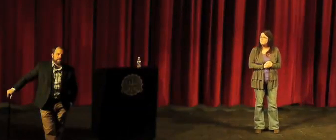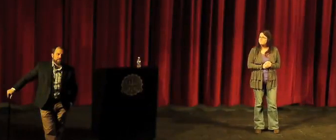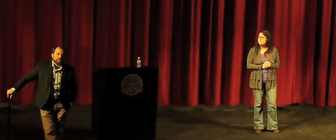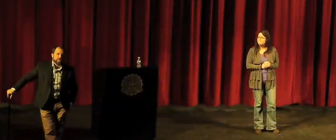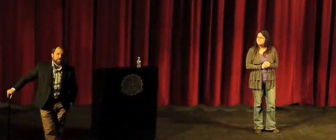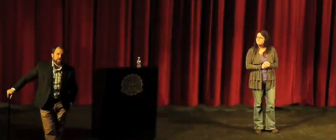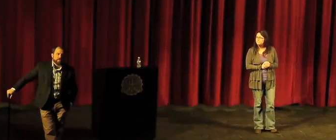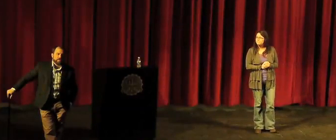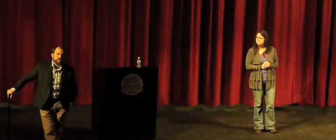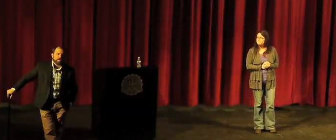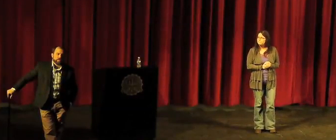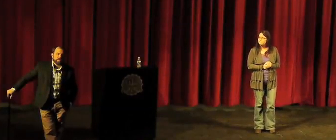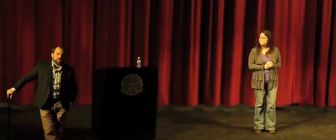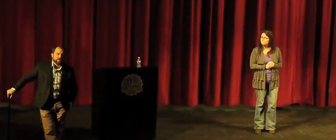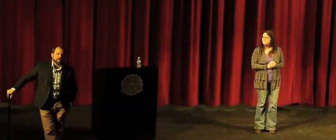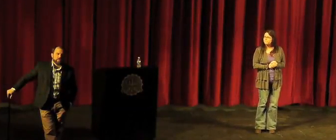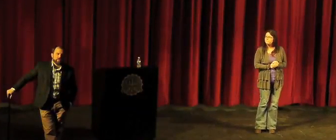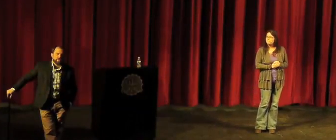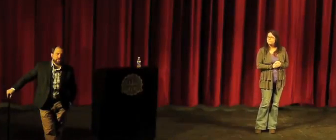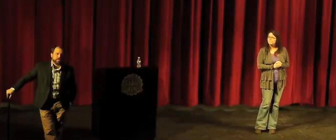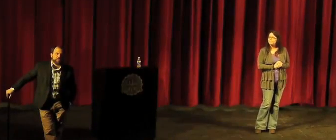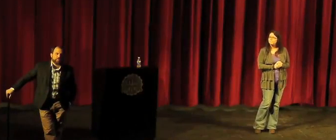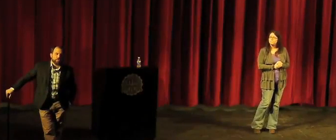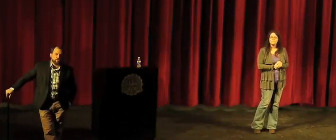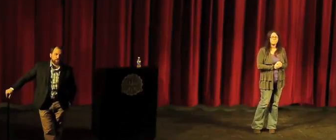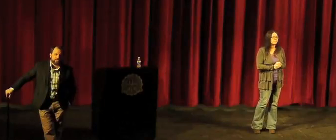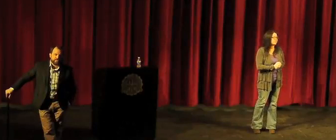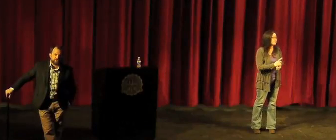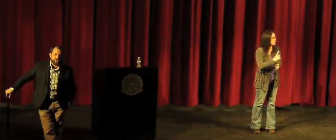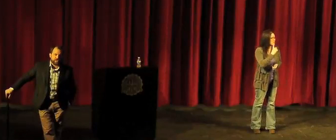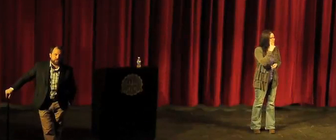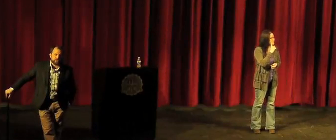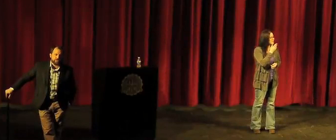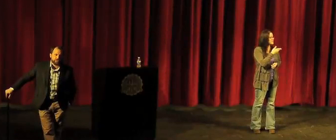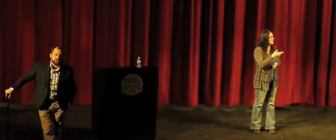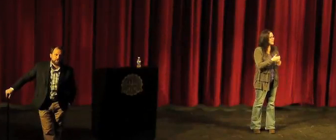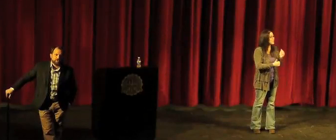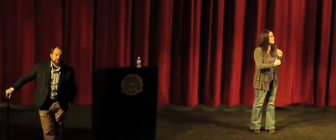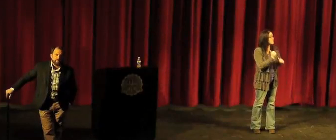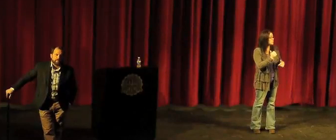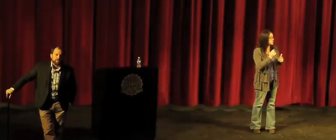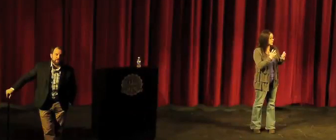I think the thing I would most like to change